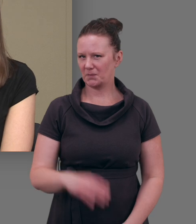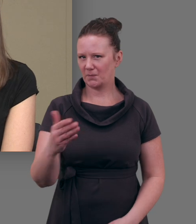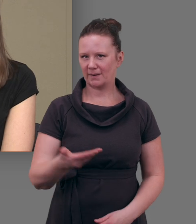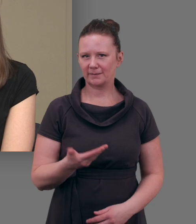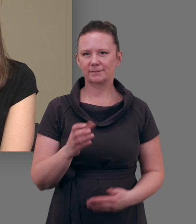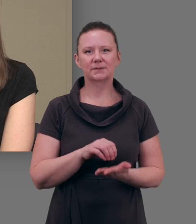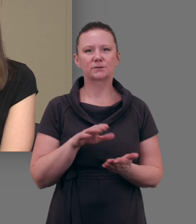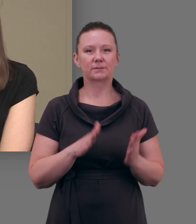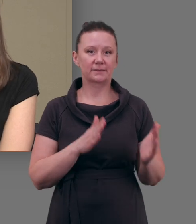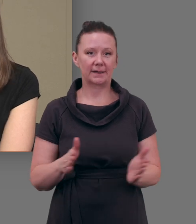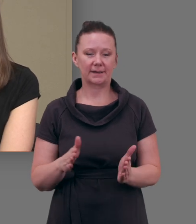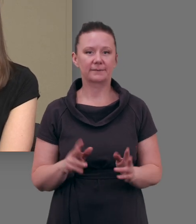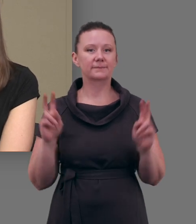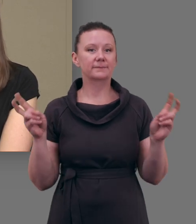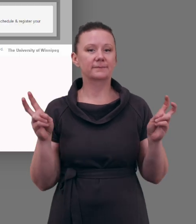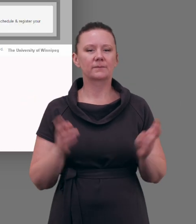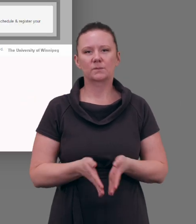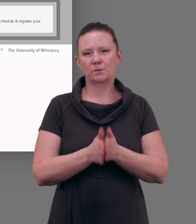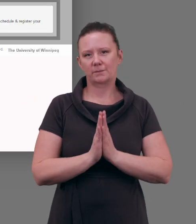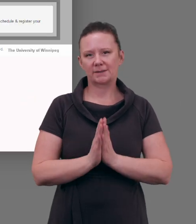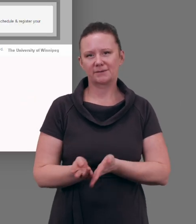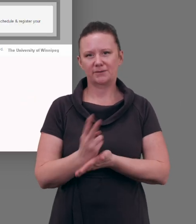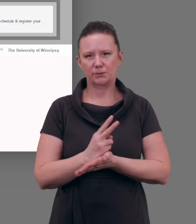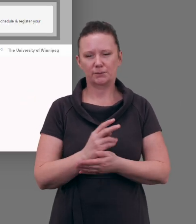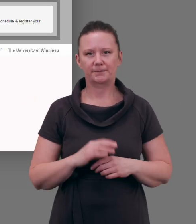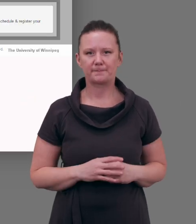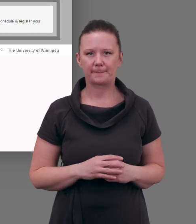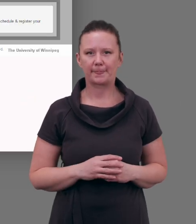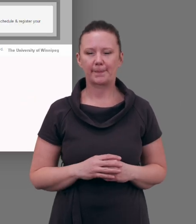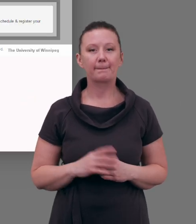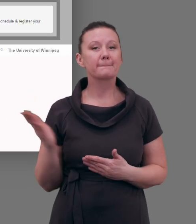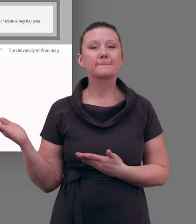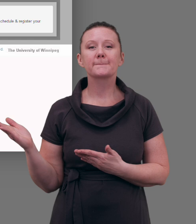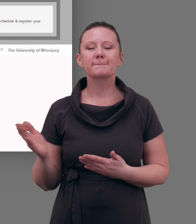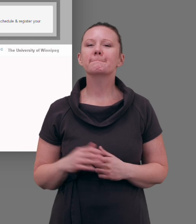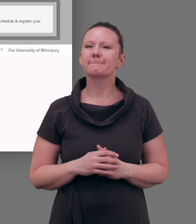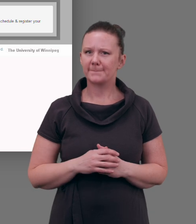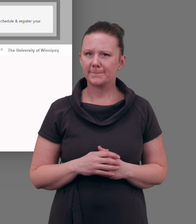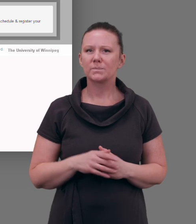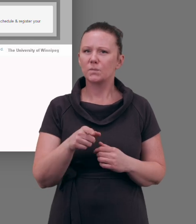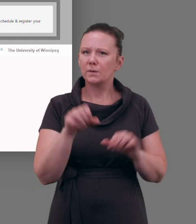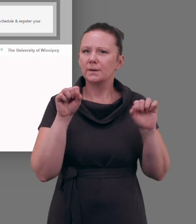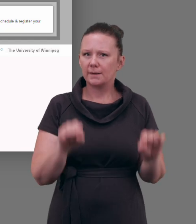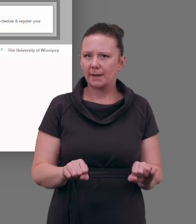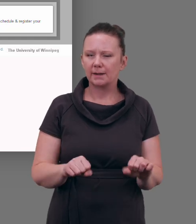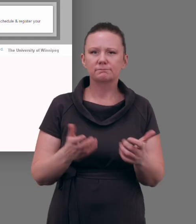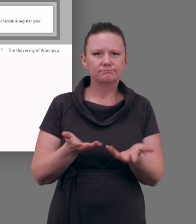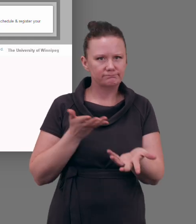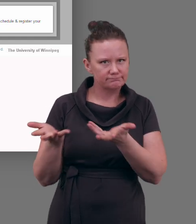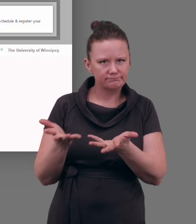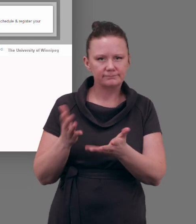Welcome to Student Planning, Requesting a Review. Student planning enables you to communicate and request a review of your plan from